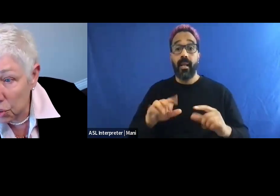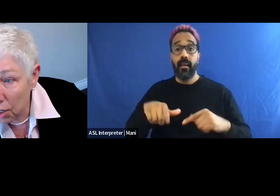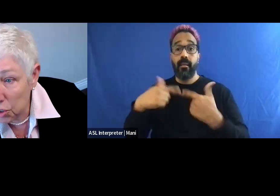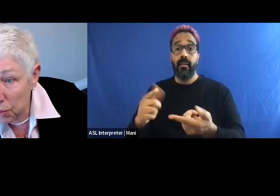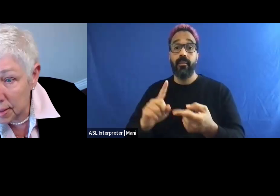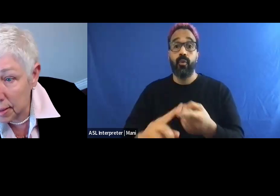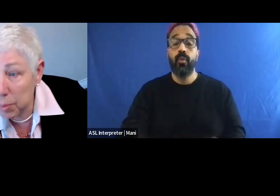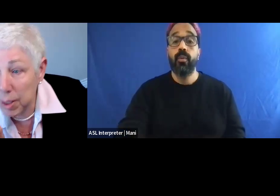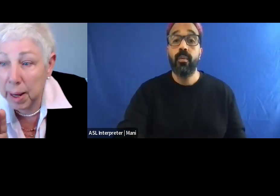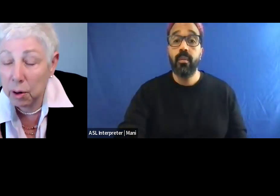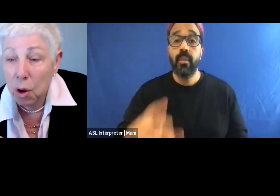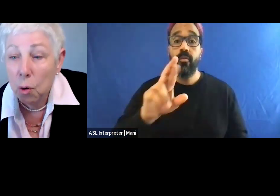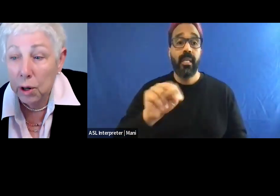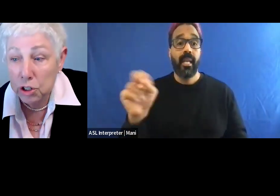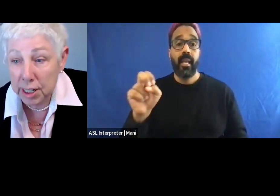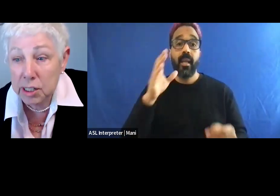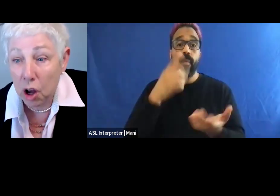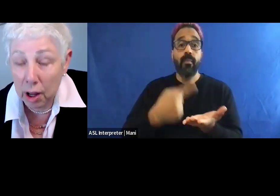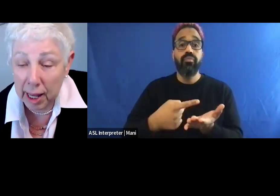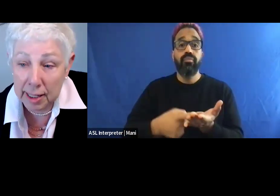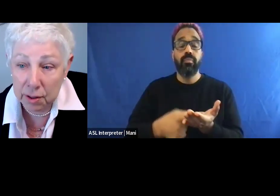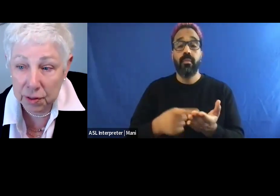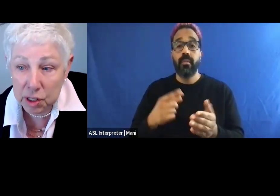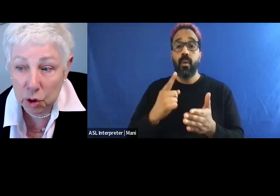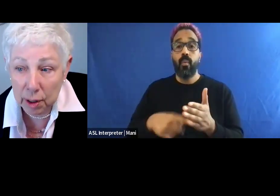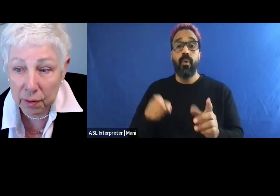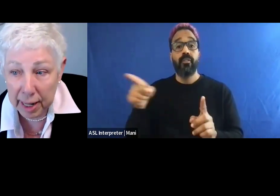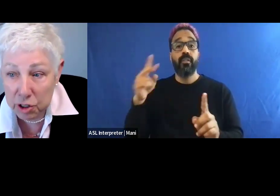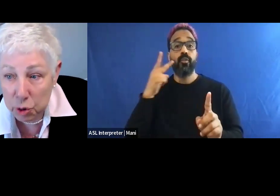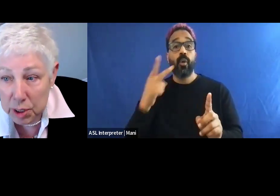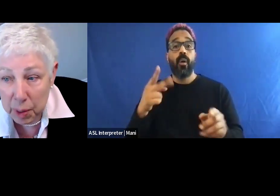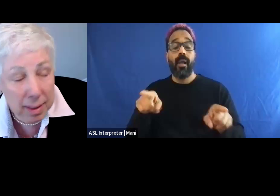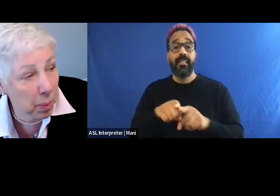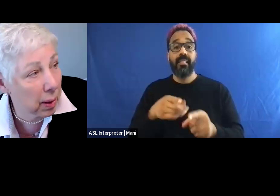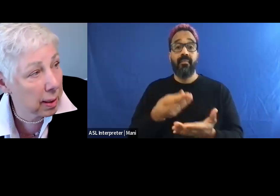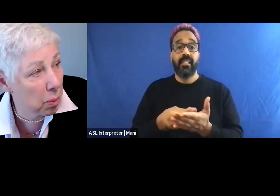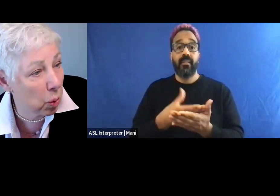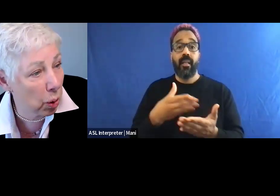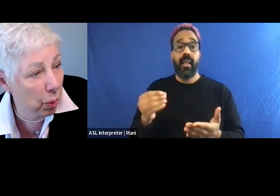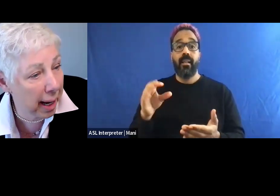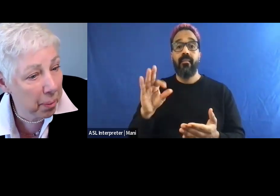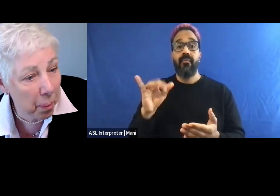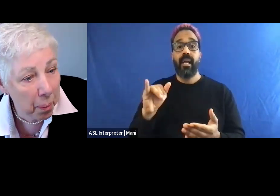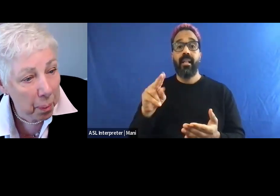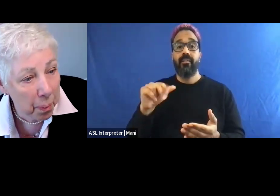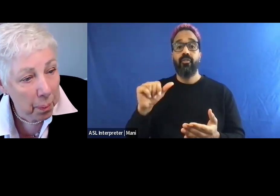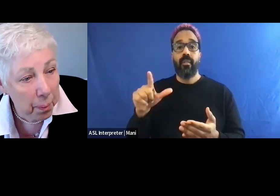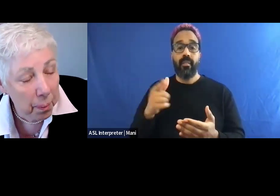have her talk to us a little bit about what she saw as the fiscal and financial responsibilities of the board.